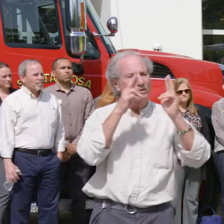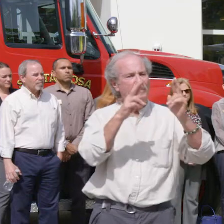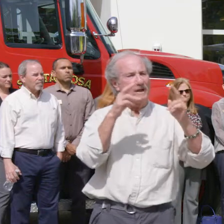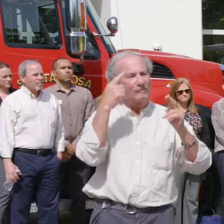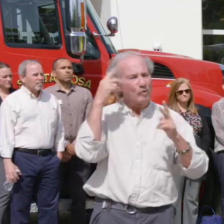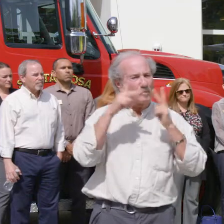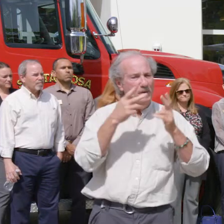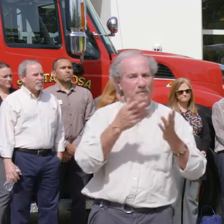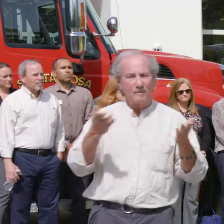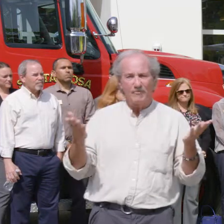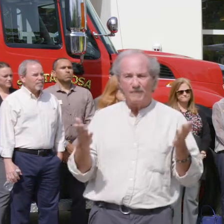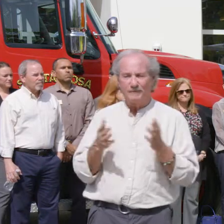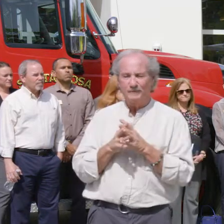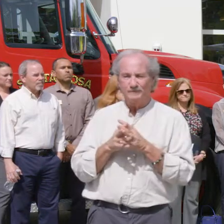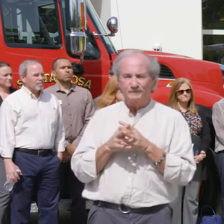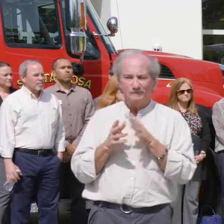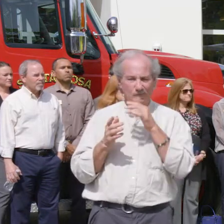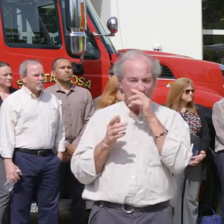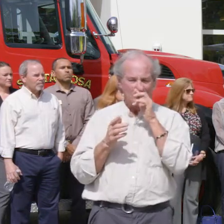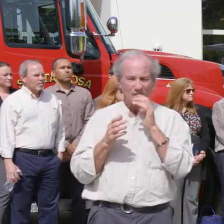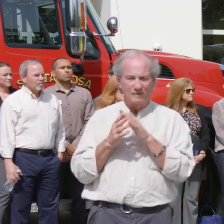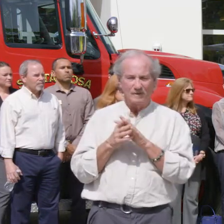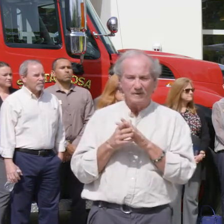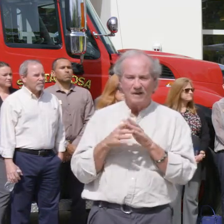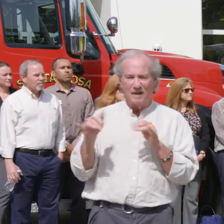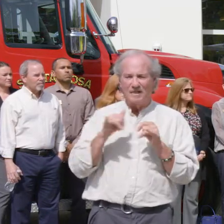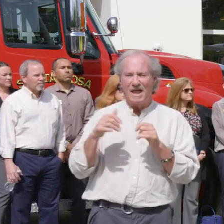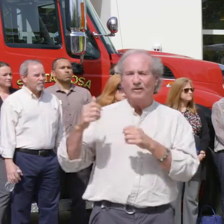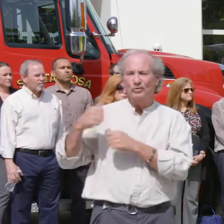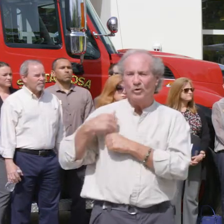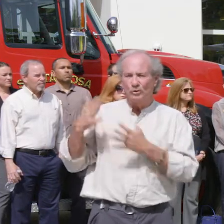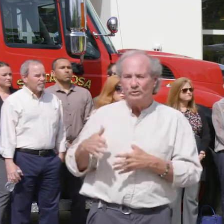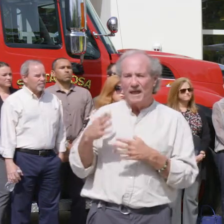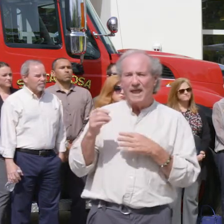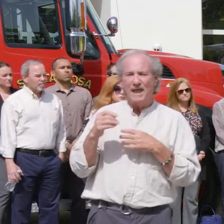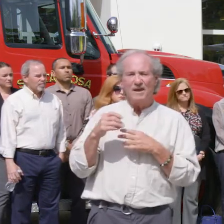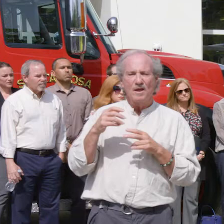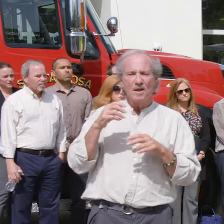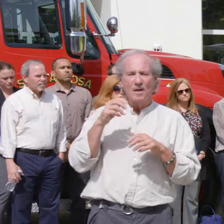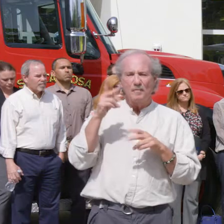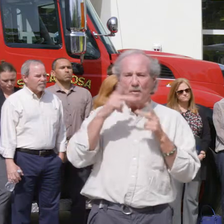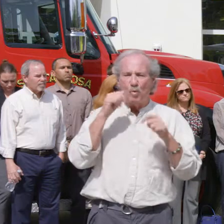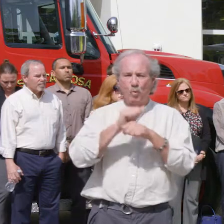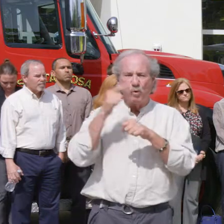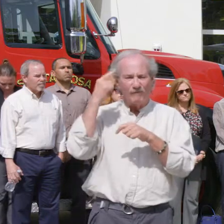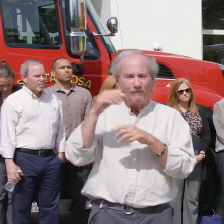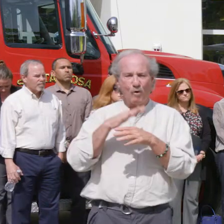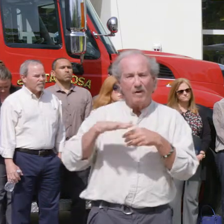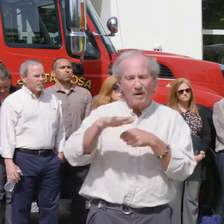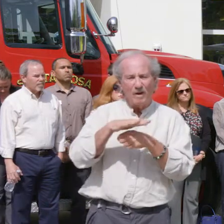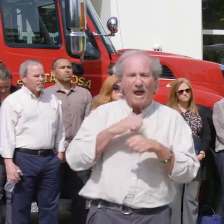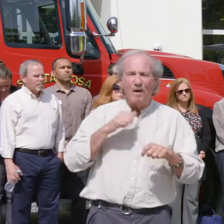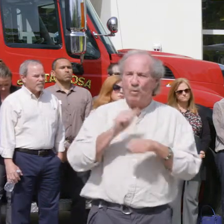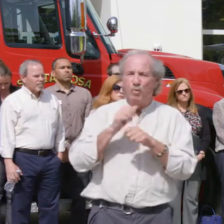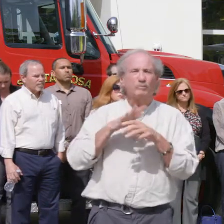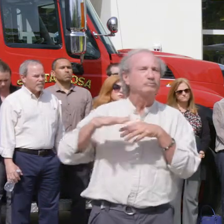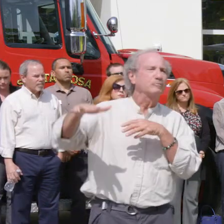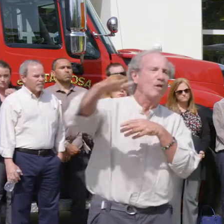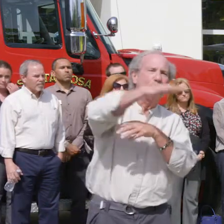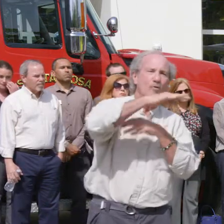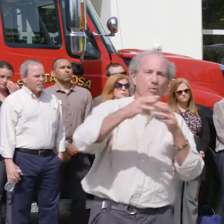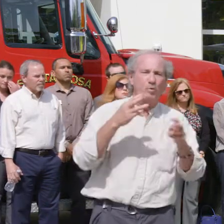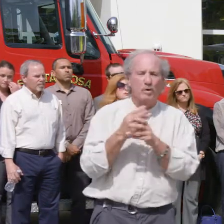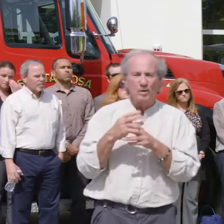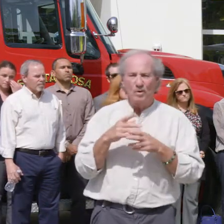owners throughout the process. Like many of our soldiers and civilian employees, I've been deployed around the world. What makes